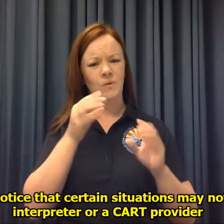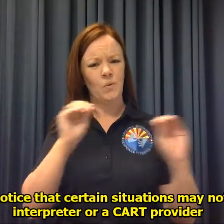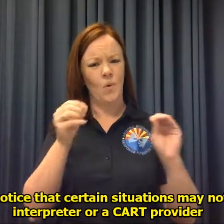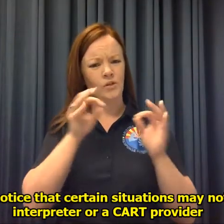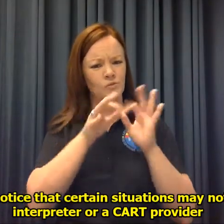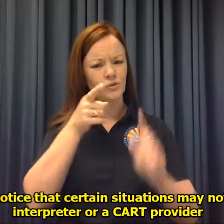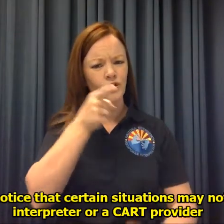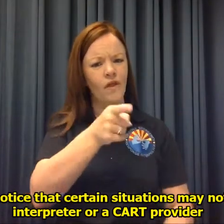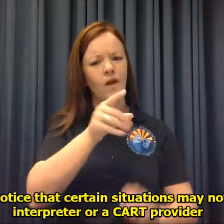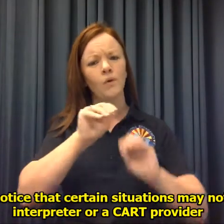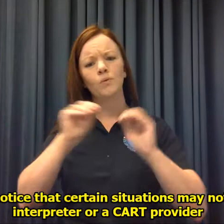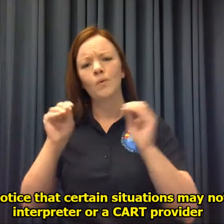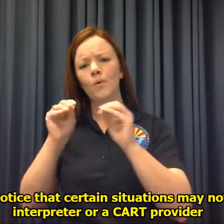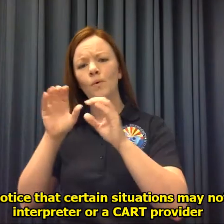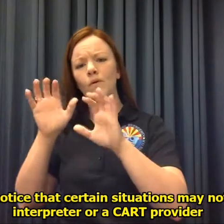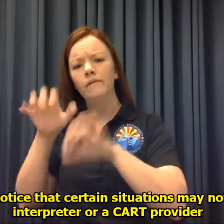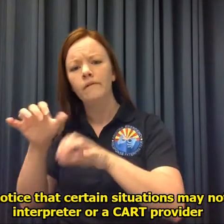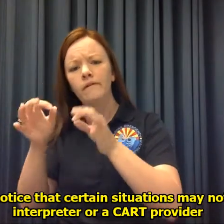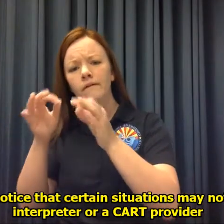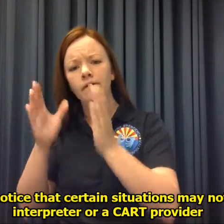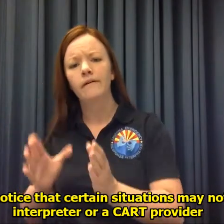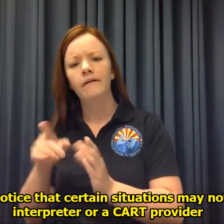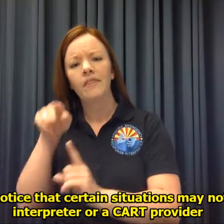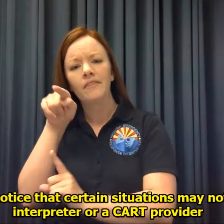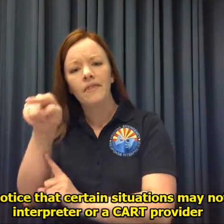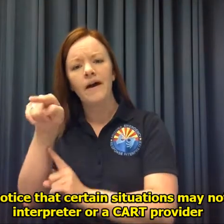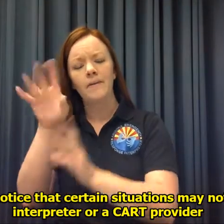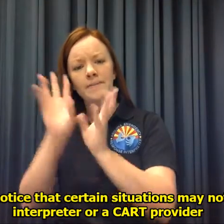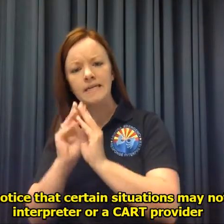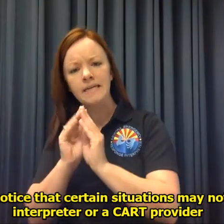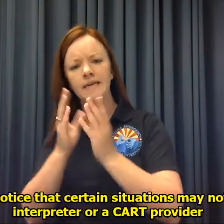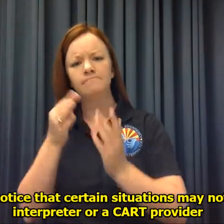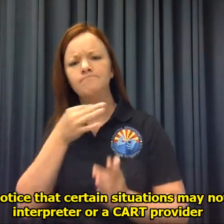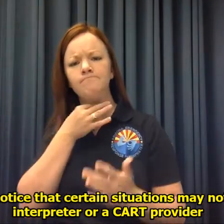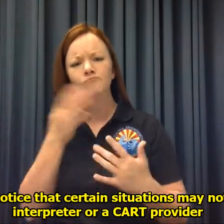You may notice that certain situations may not have an interpreter or a CART provider,